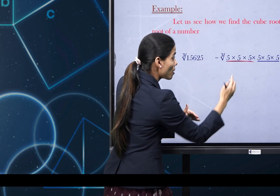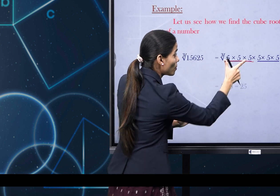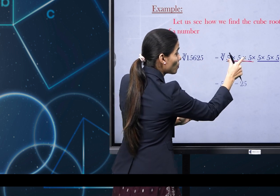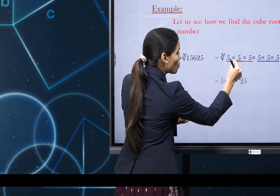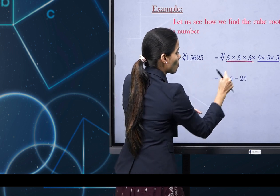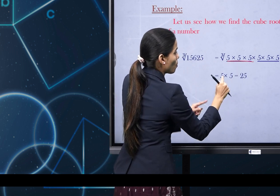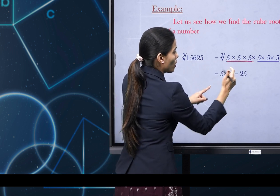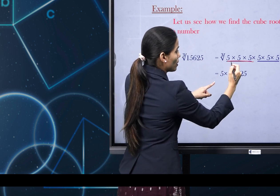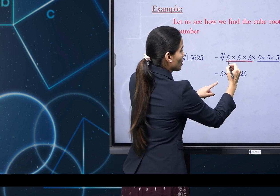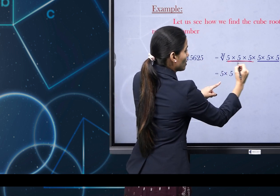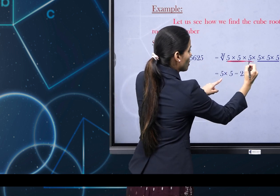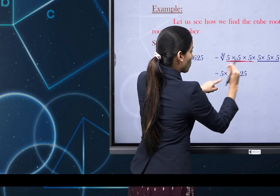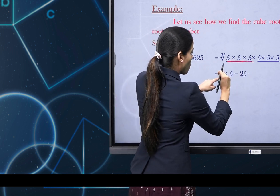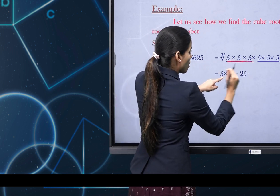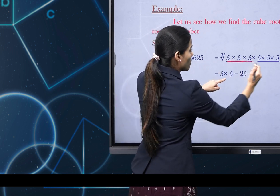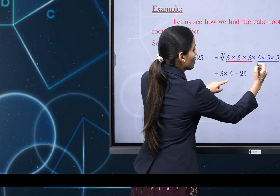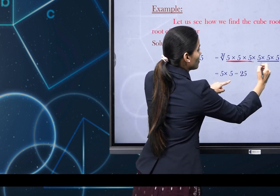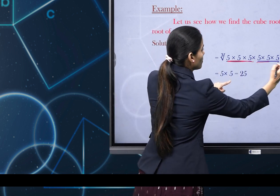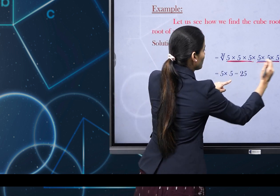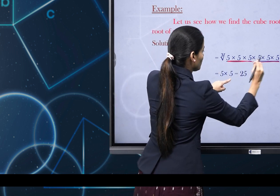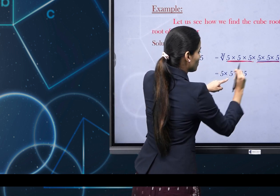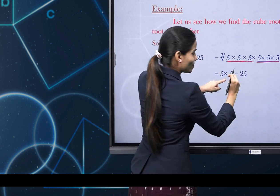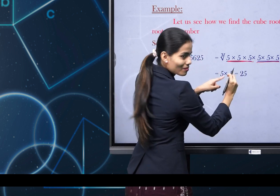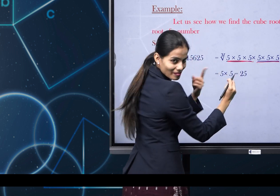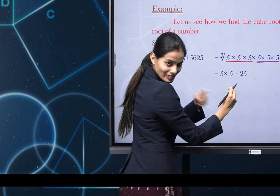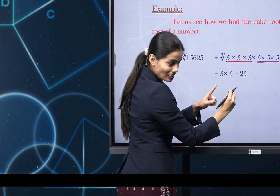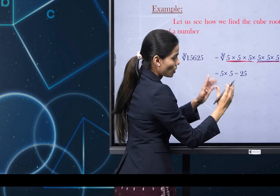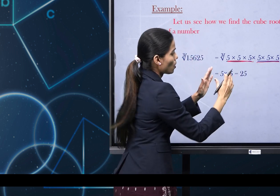is equal to 5 into 5 is equal to 25.